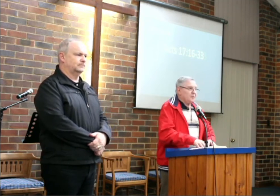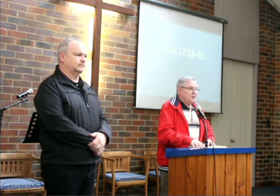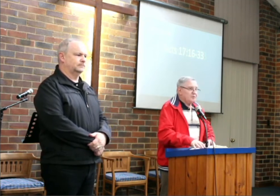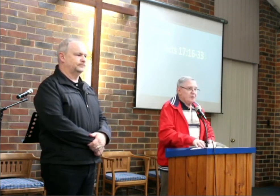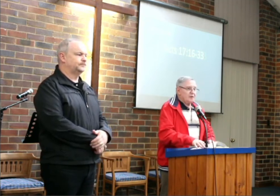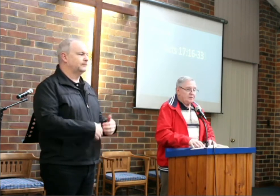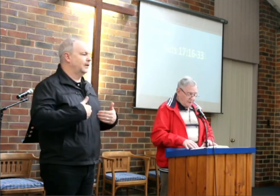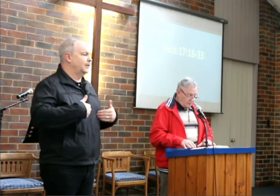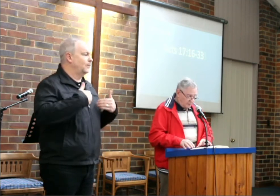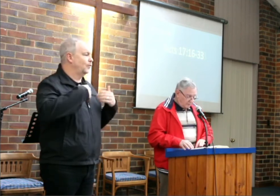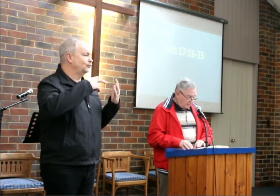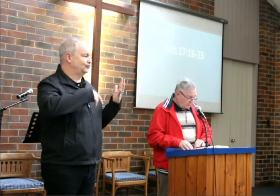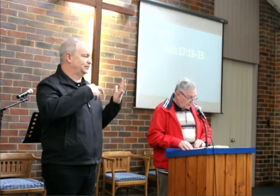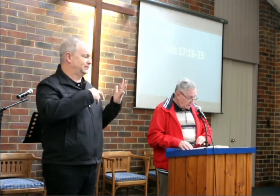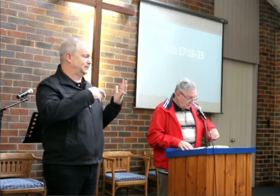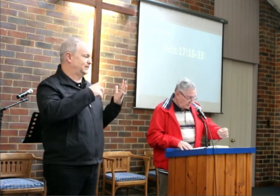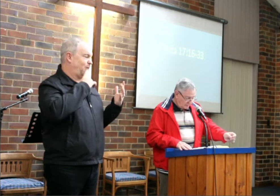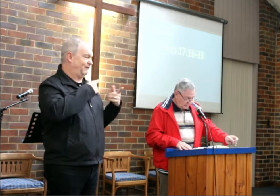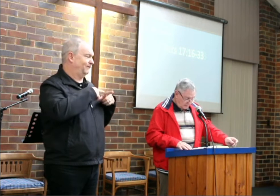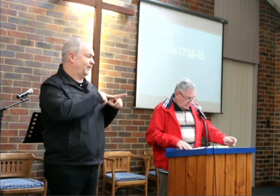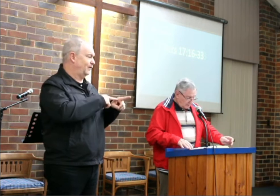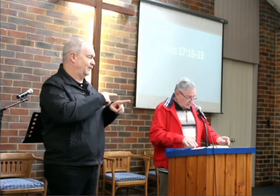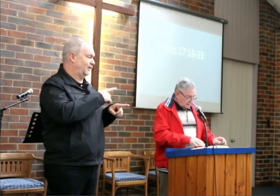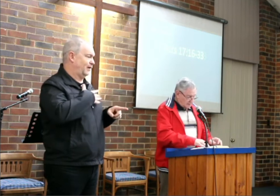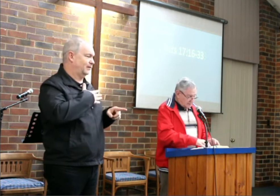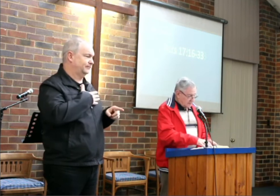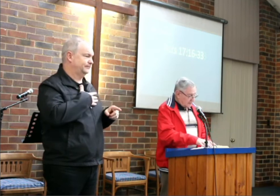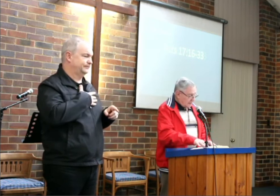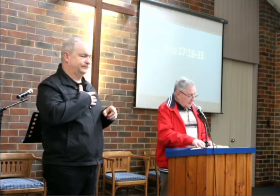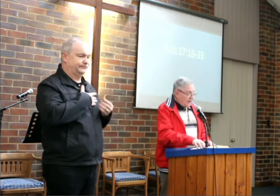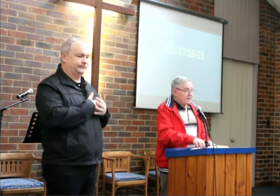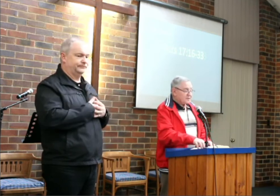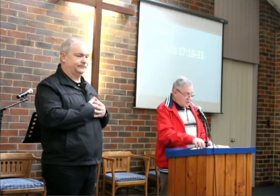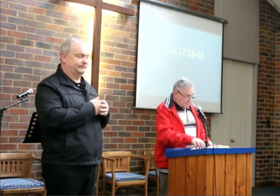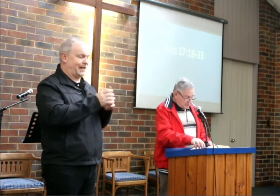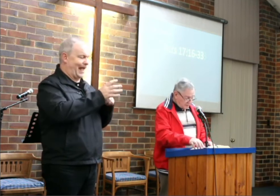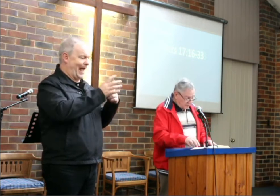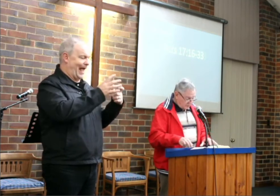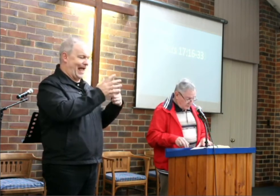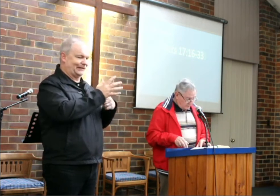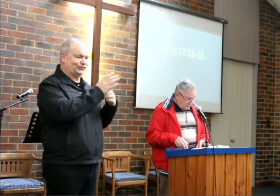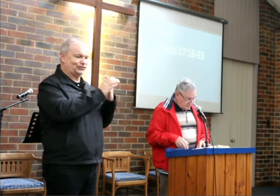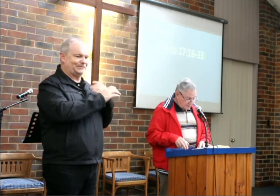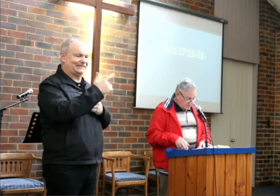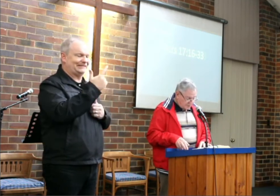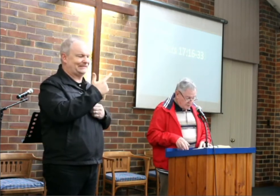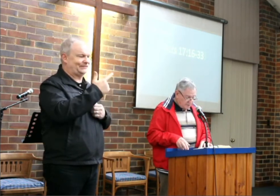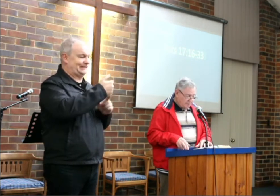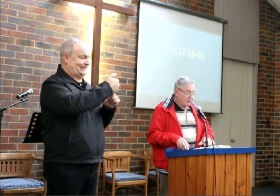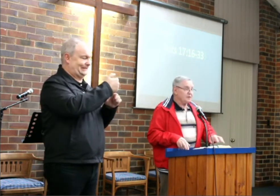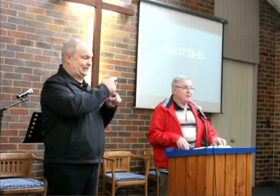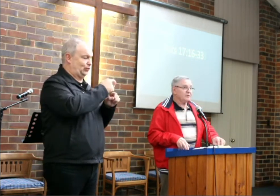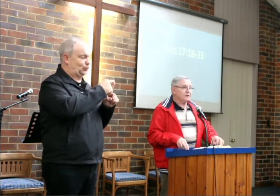This morning's reading, if you'd like to follow on, is Acts chapter 17, verses 16